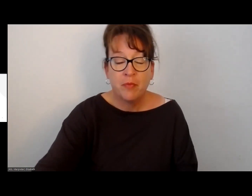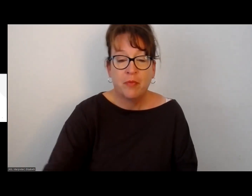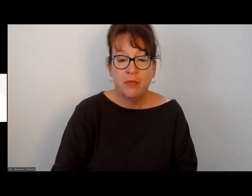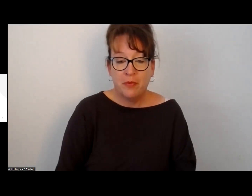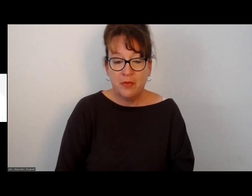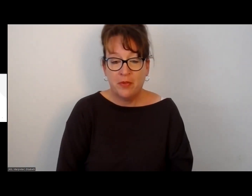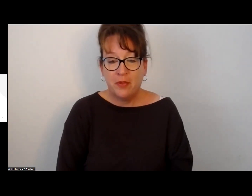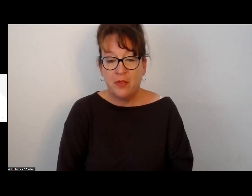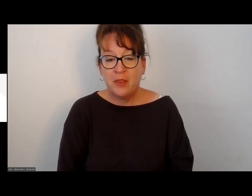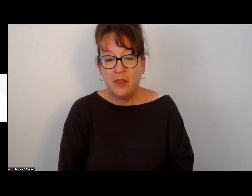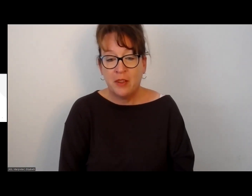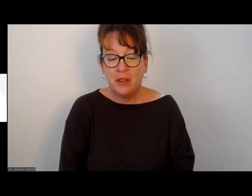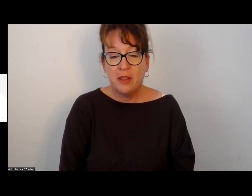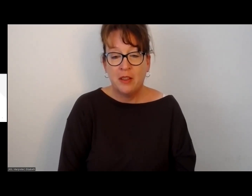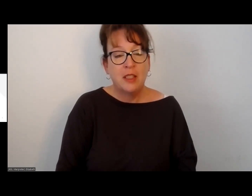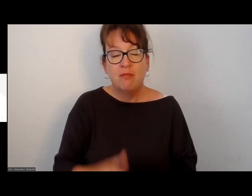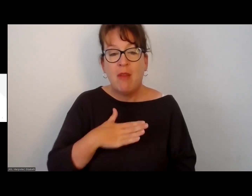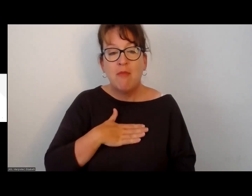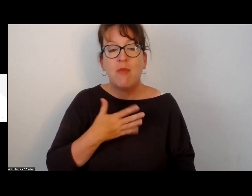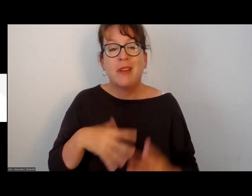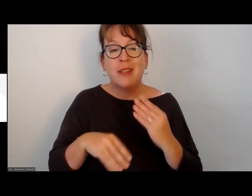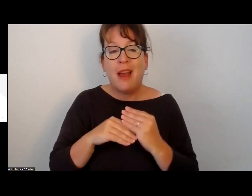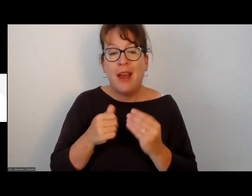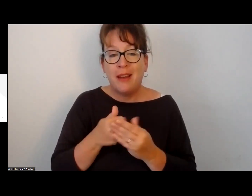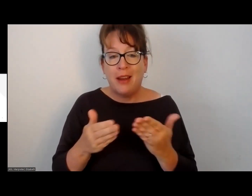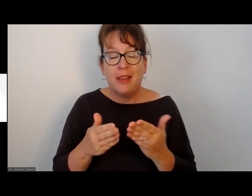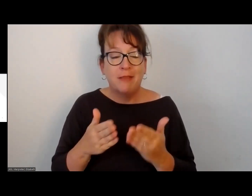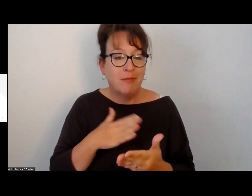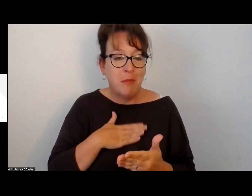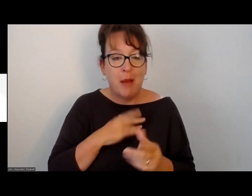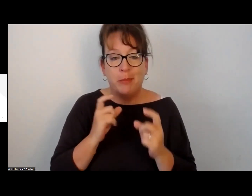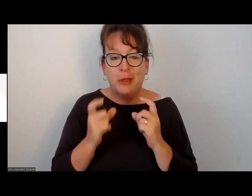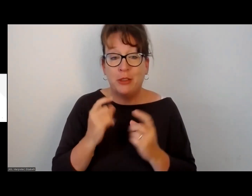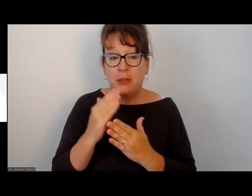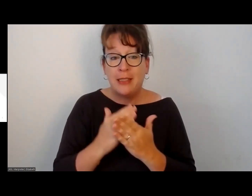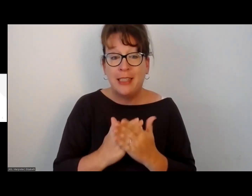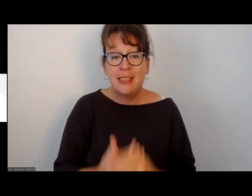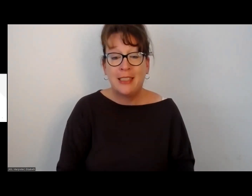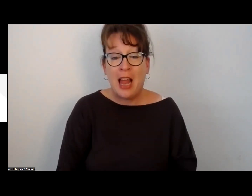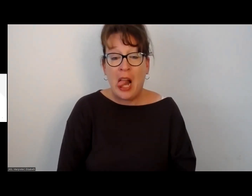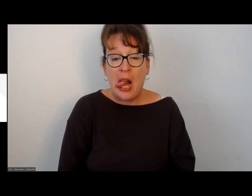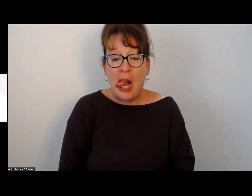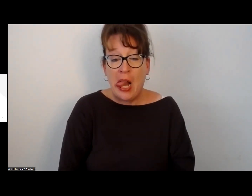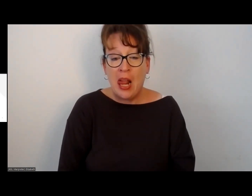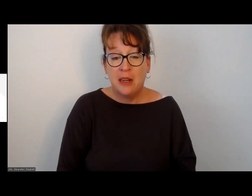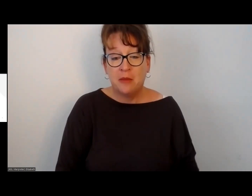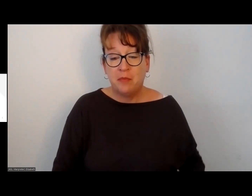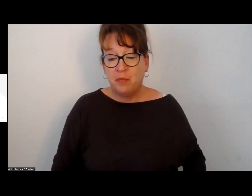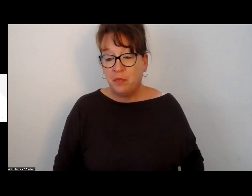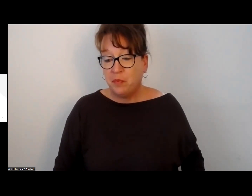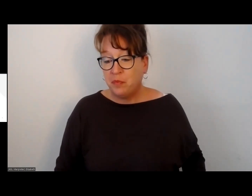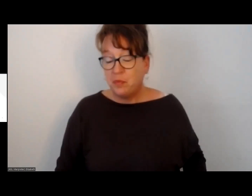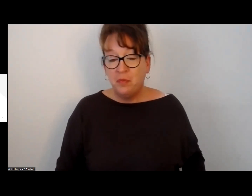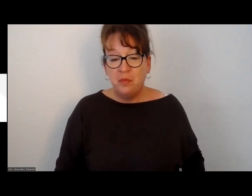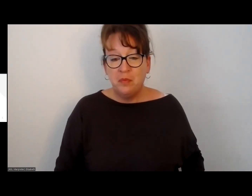know. We're happy to adjust. But I think, with as much